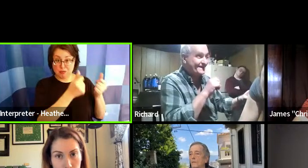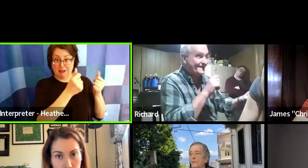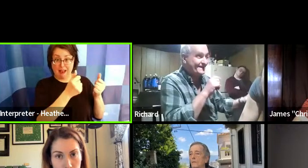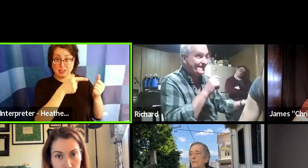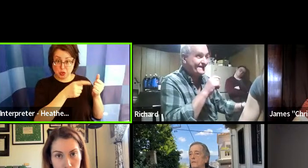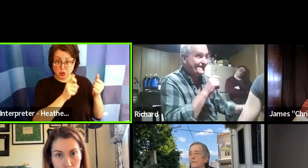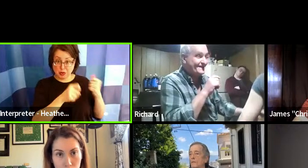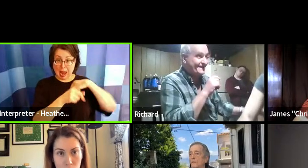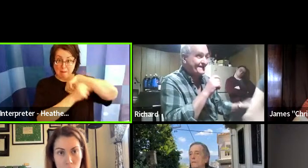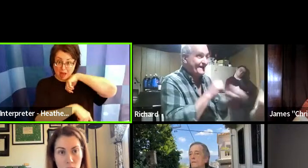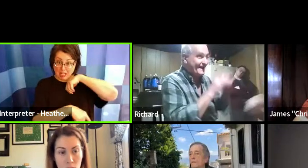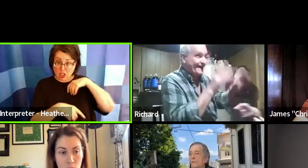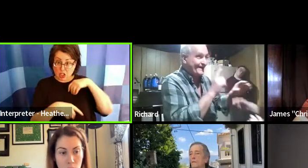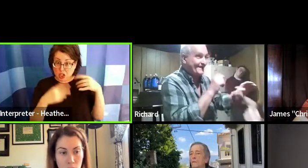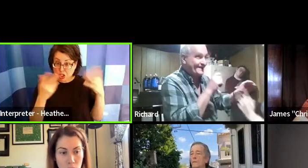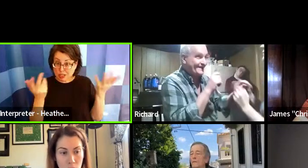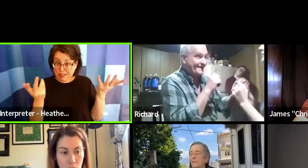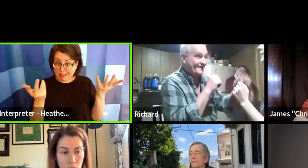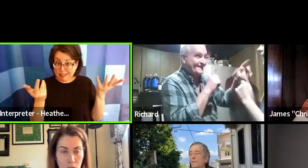penalizing people for that?